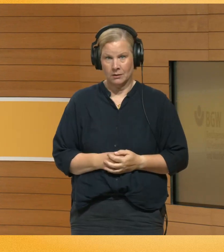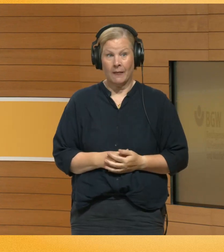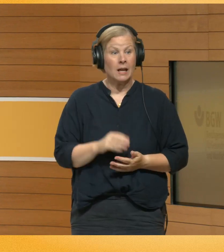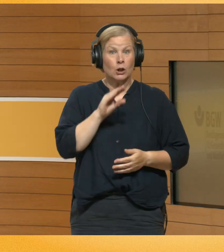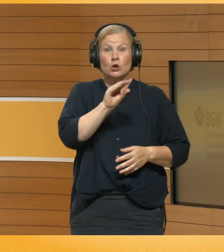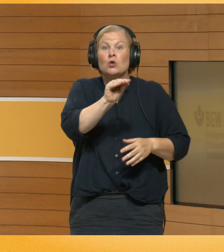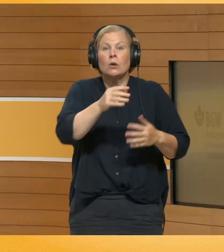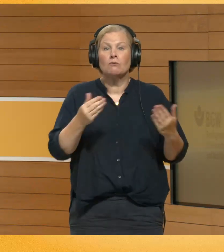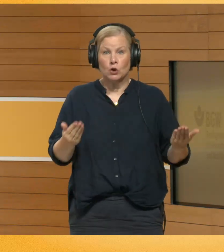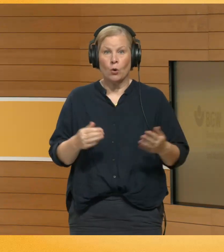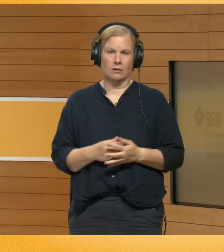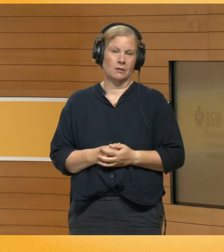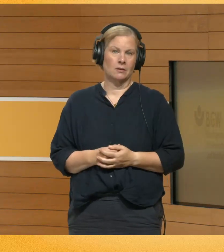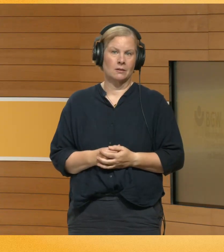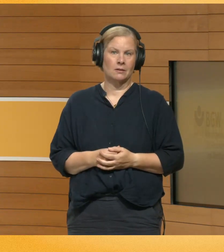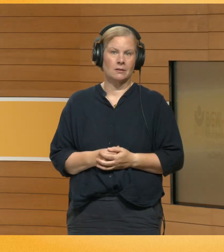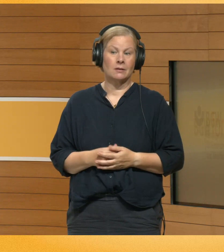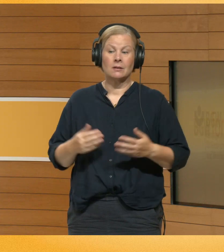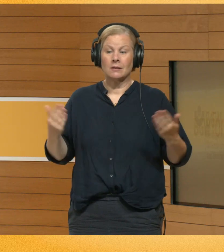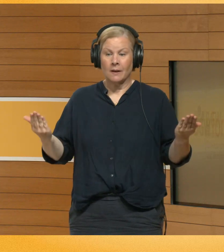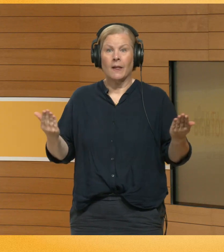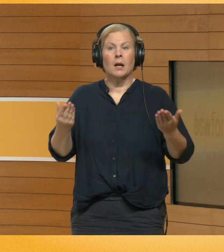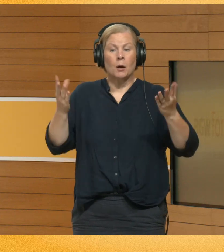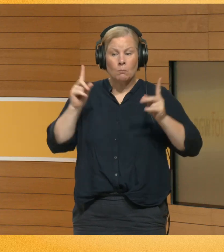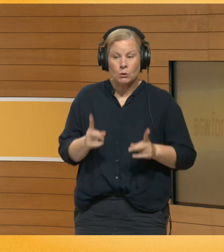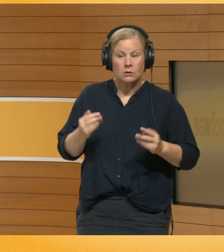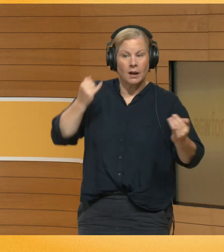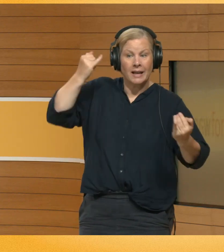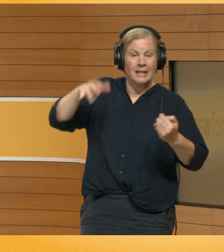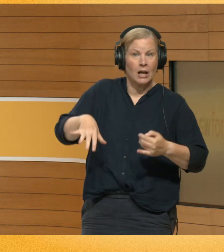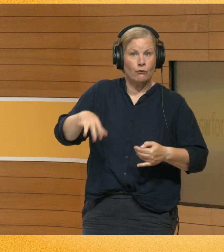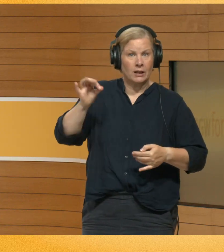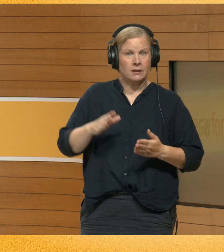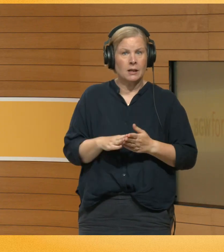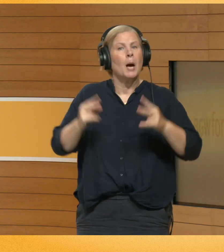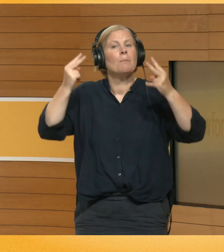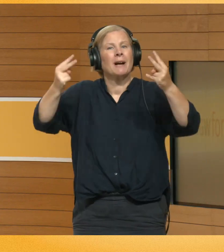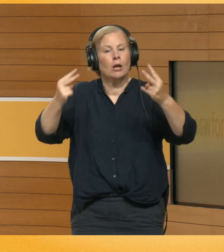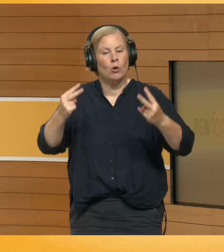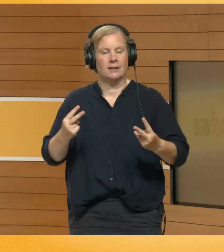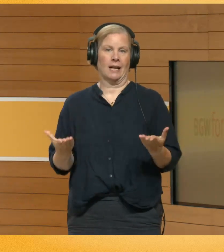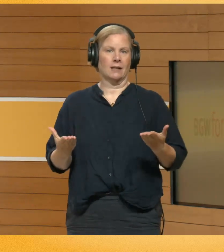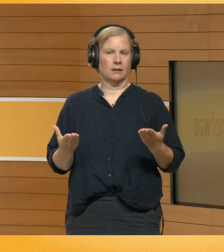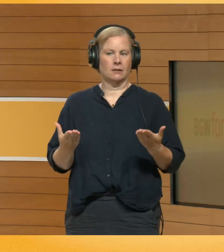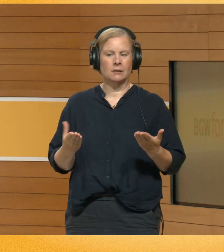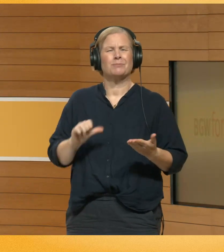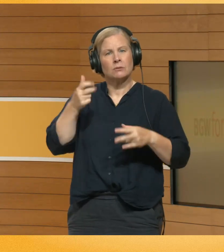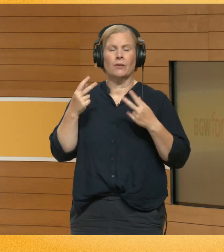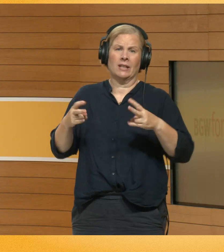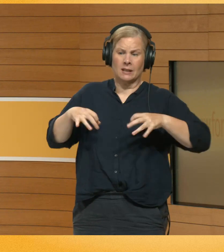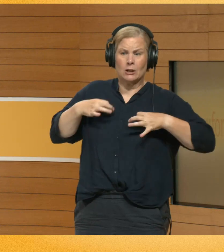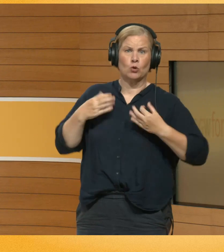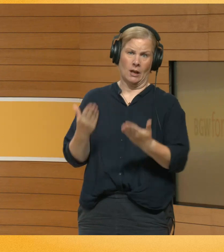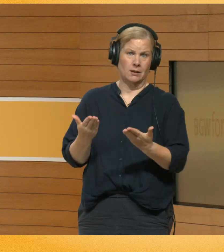organising idea, setting priorities and following through. I mean, that's from the good economy. That's sort of like the new models of care that we're